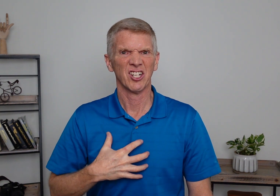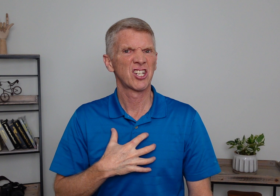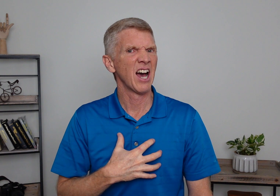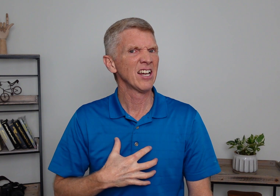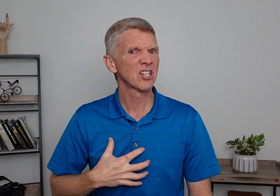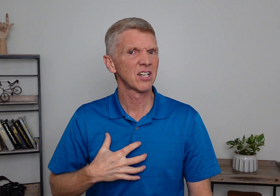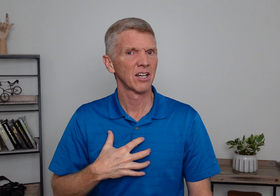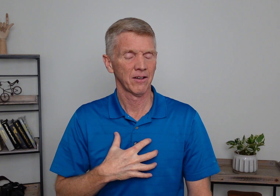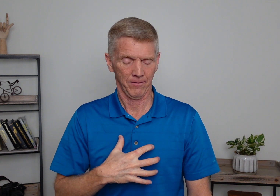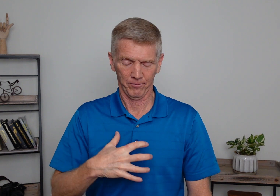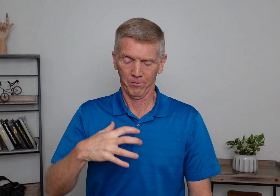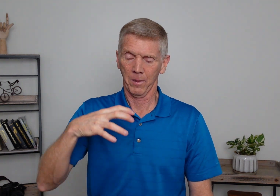Disgust.